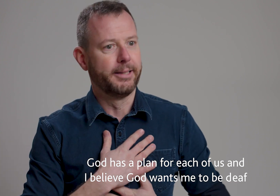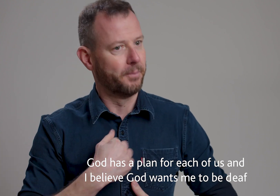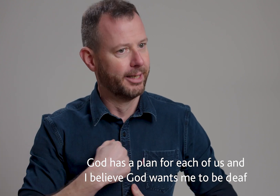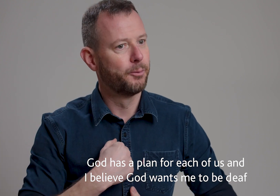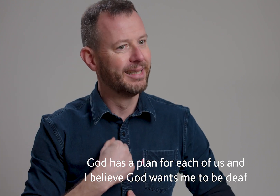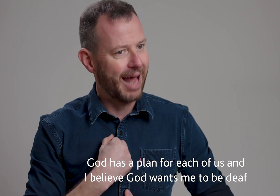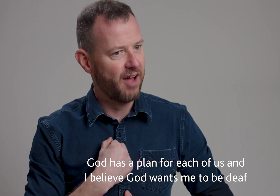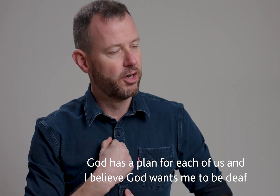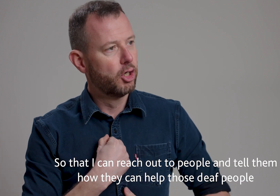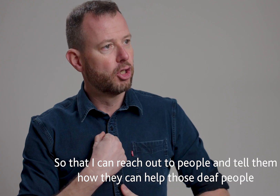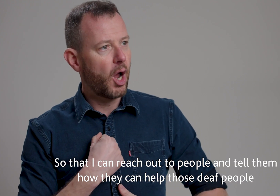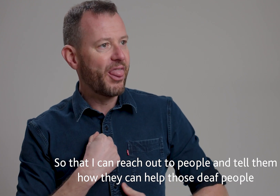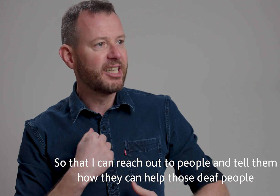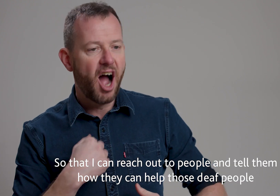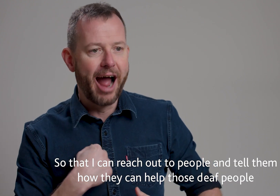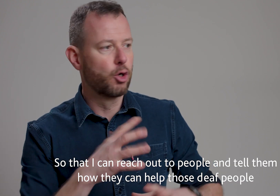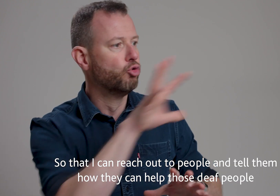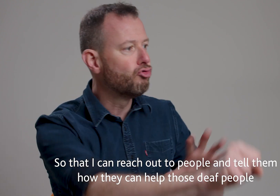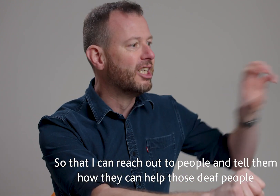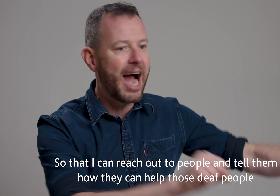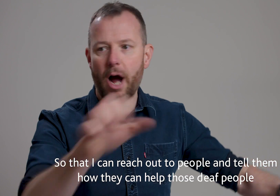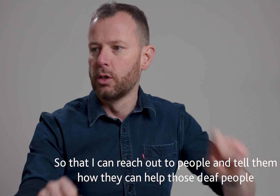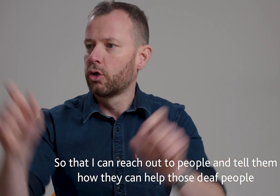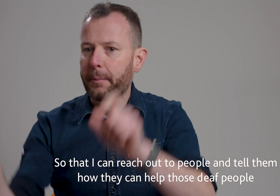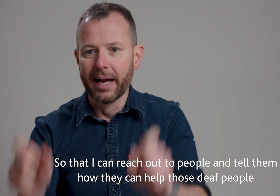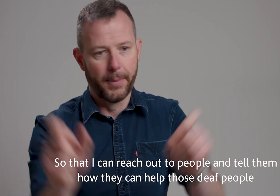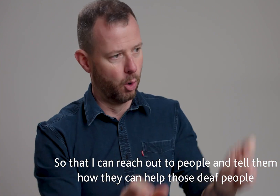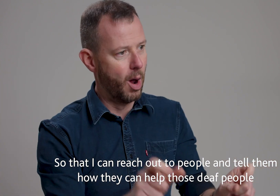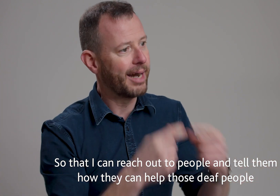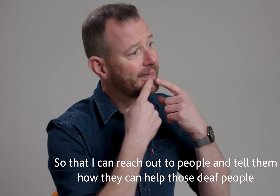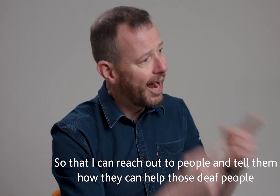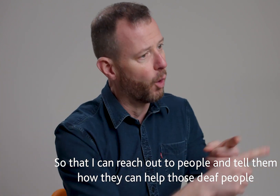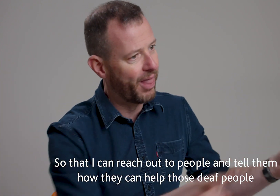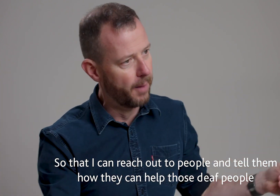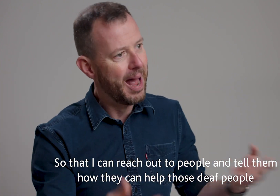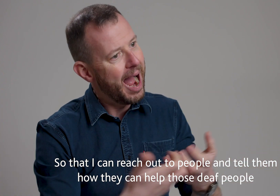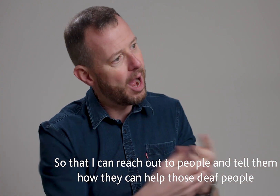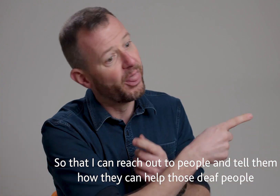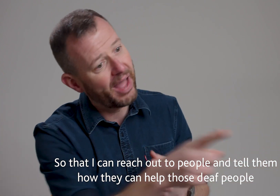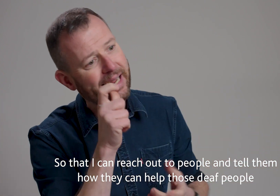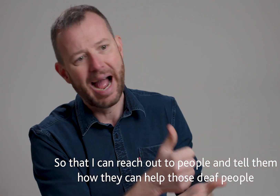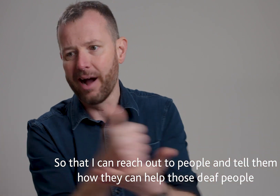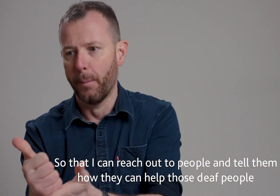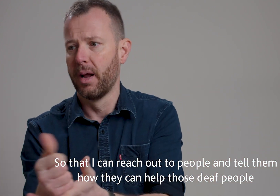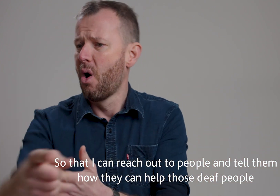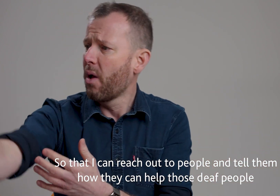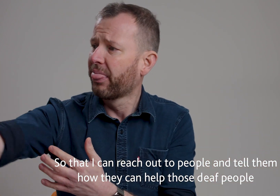One leader so that I could reach out to people and tell them how they could help those